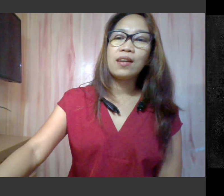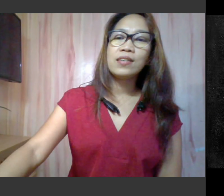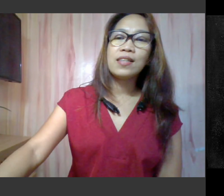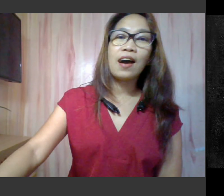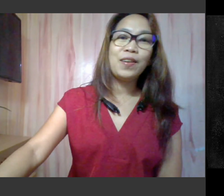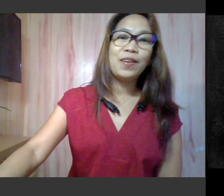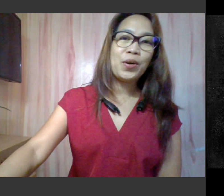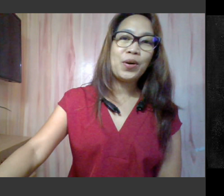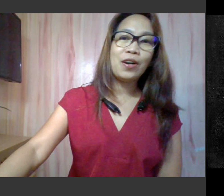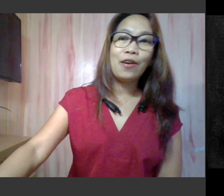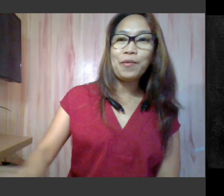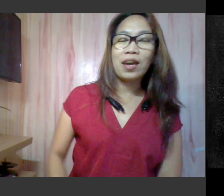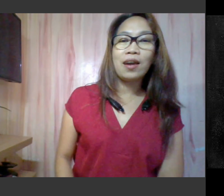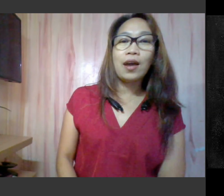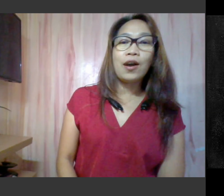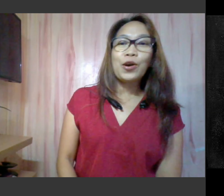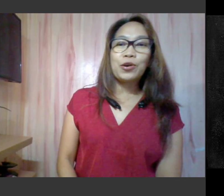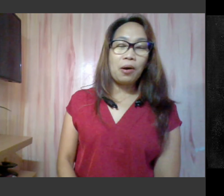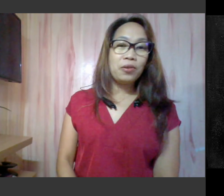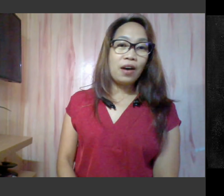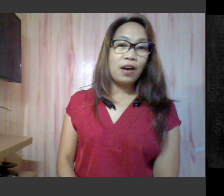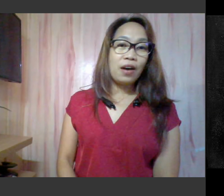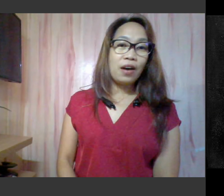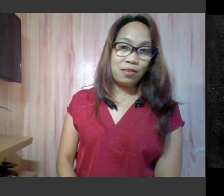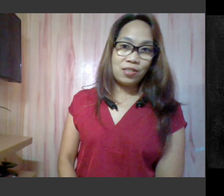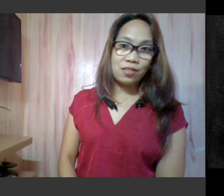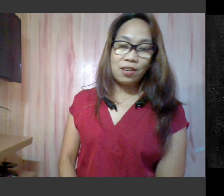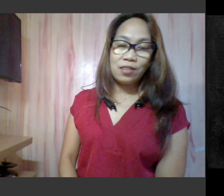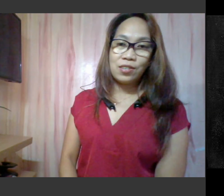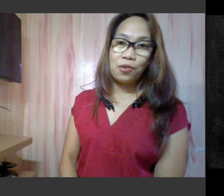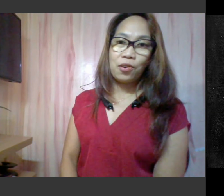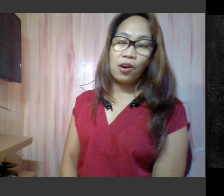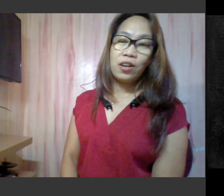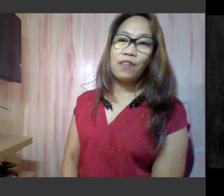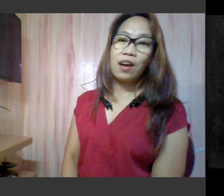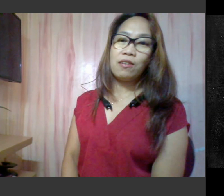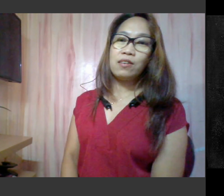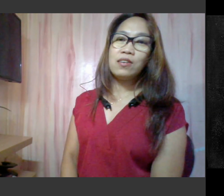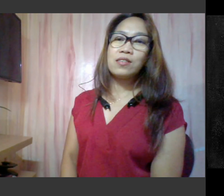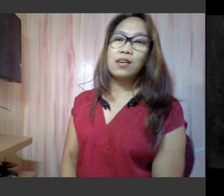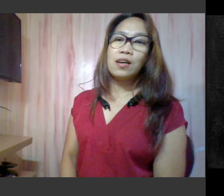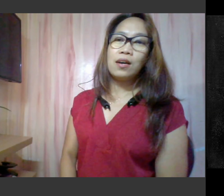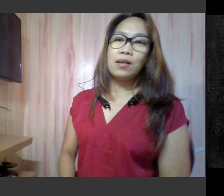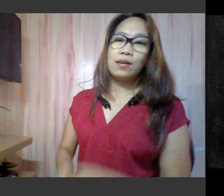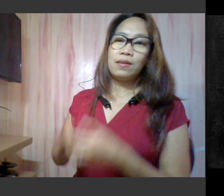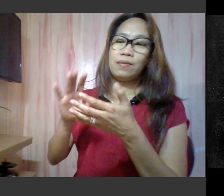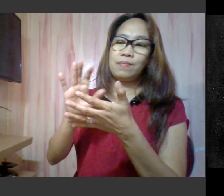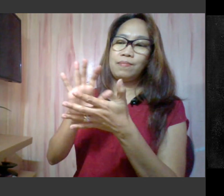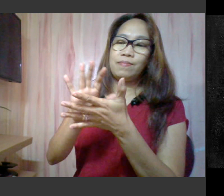hit slide number 3, coronavirus. So, coronavirus,